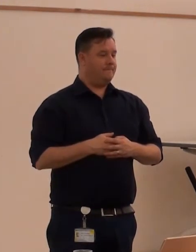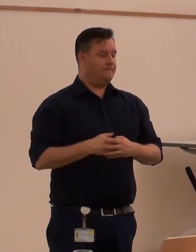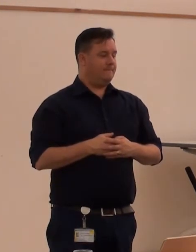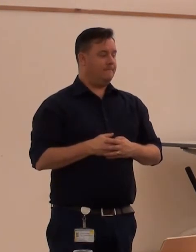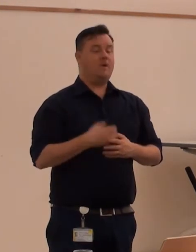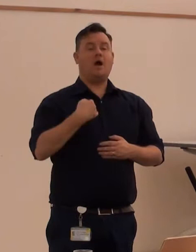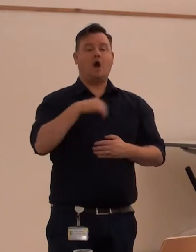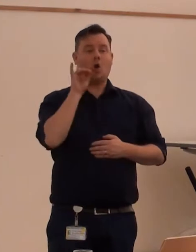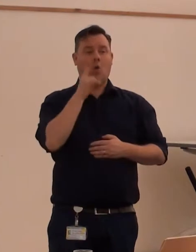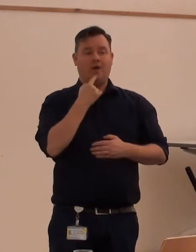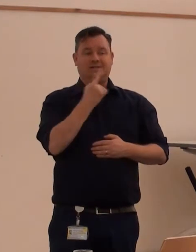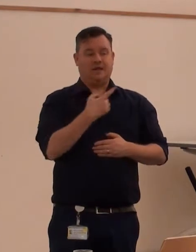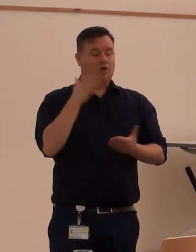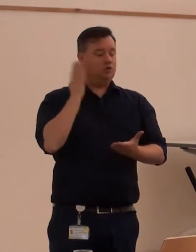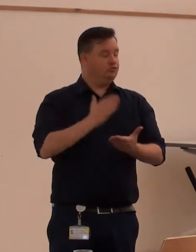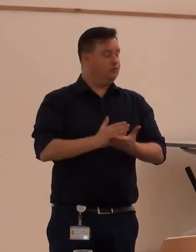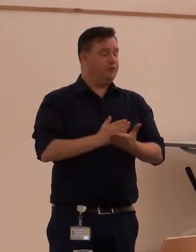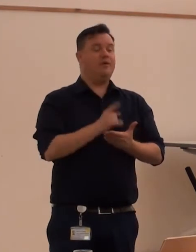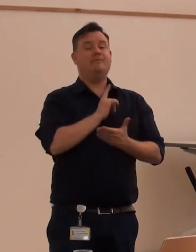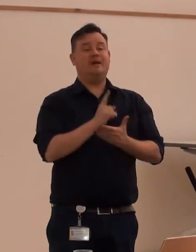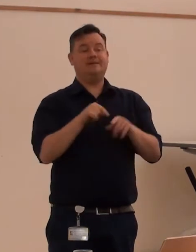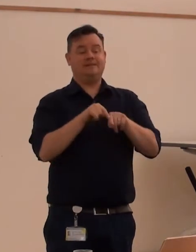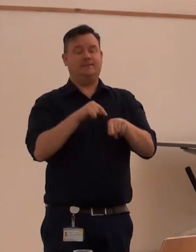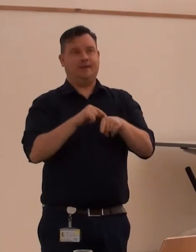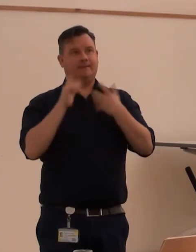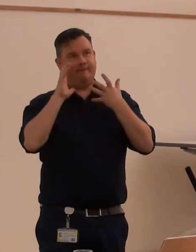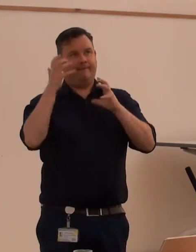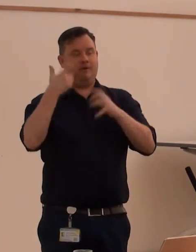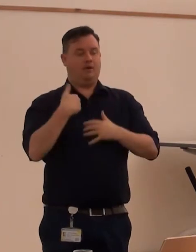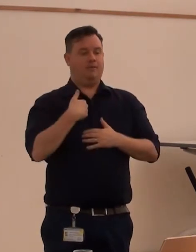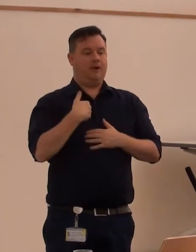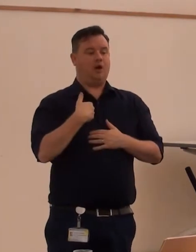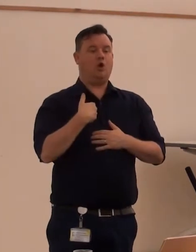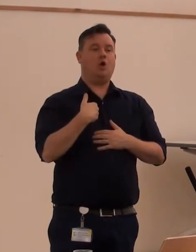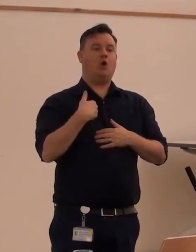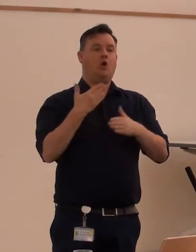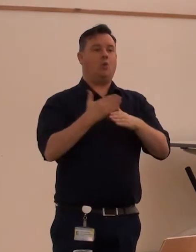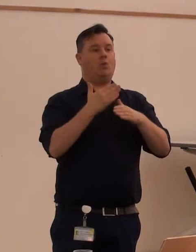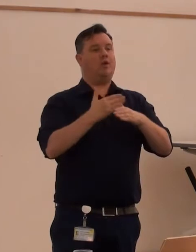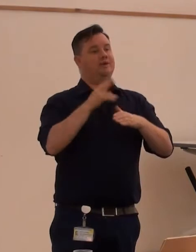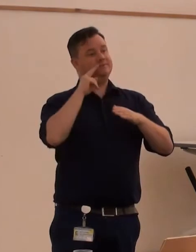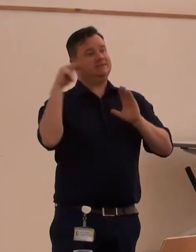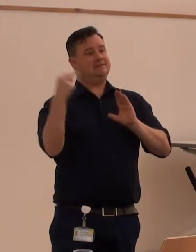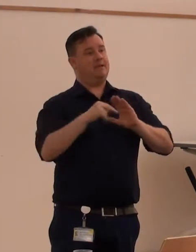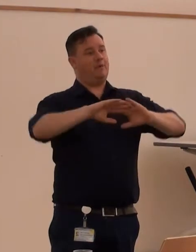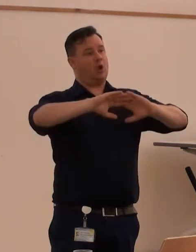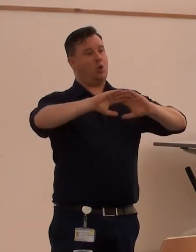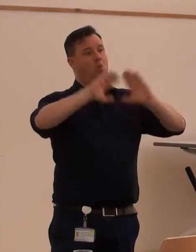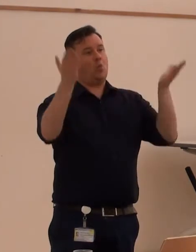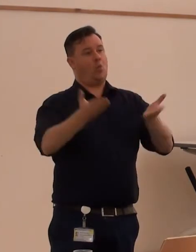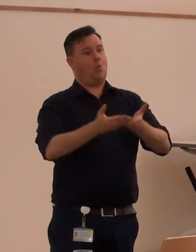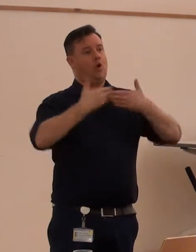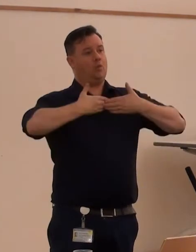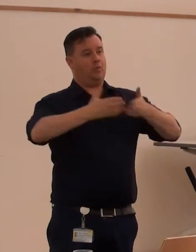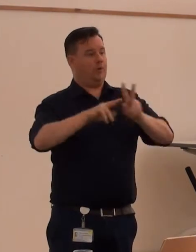I always say truthfully, but ironically, that my work has been seen by the world, my audience, and millions. And